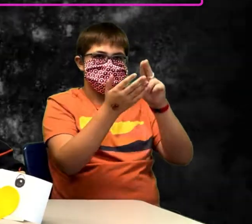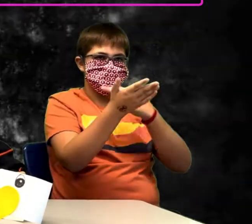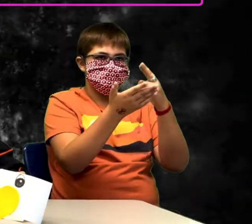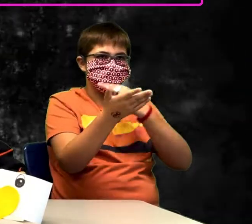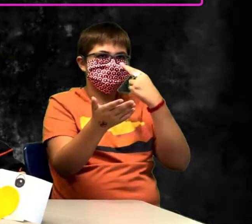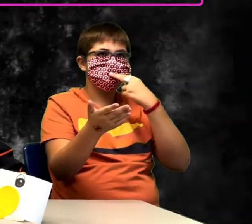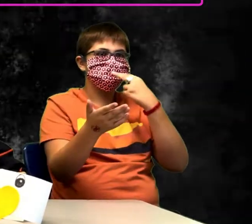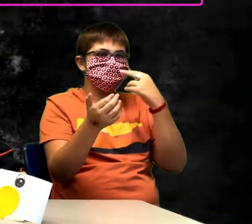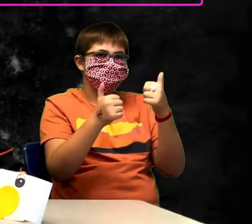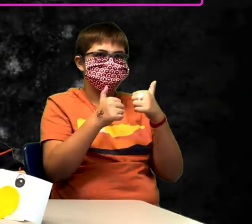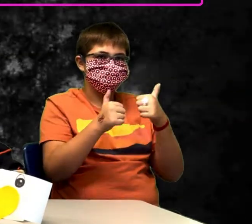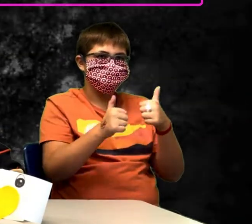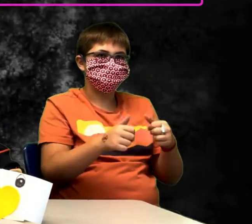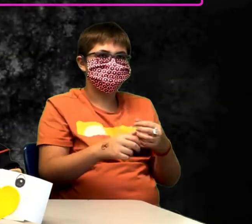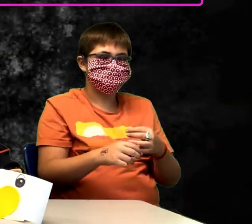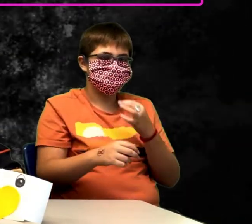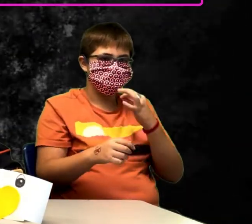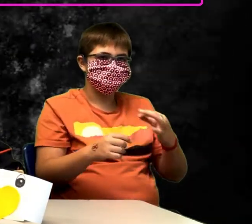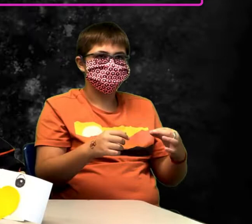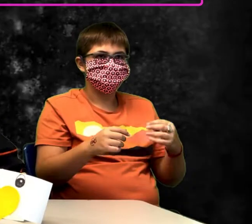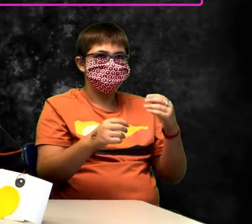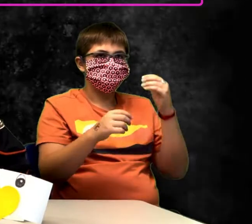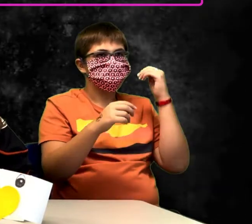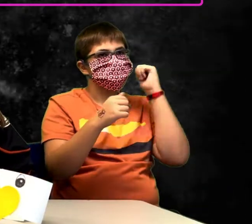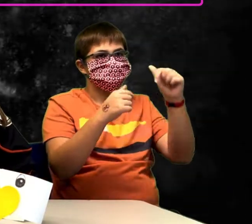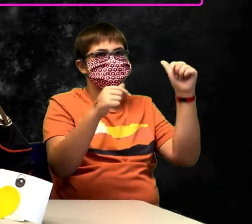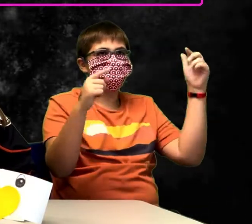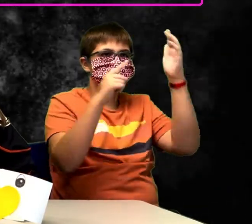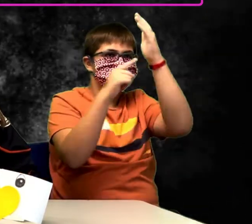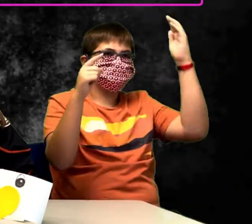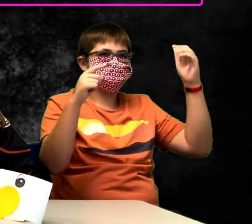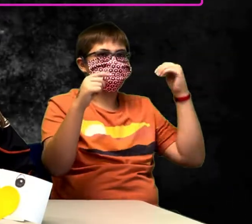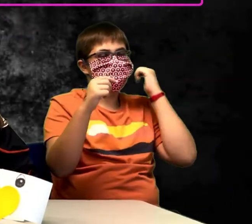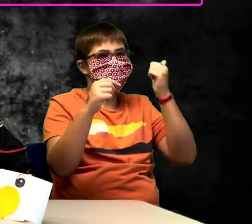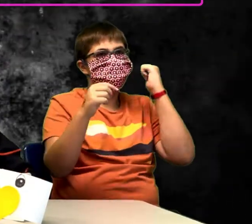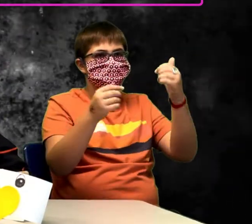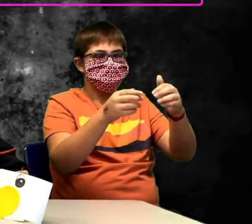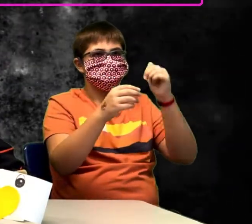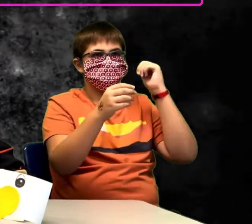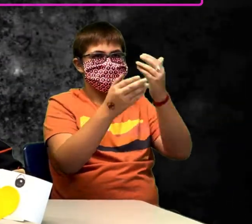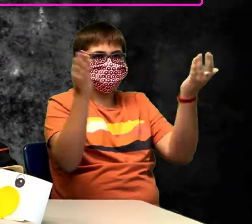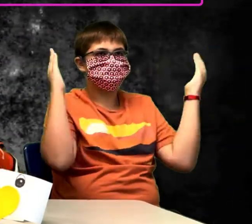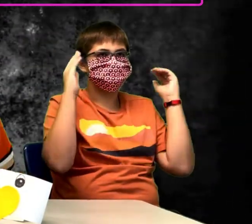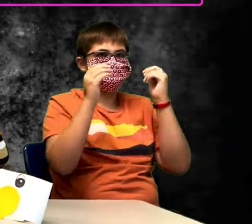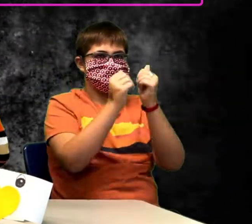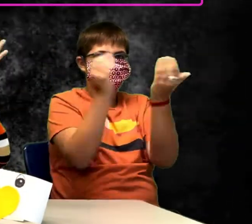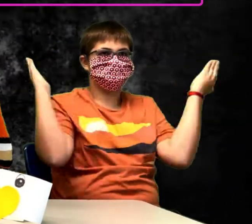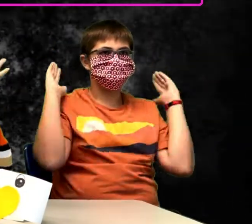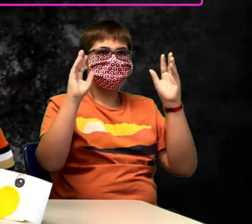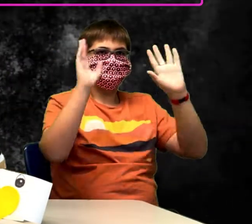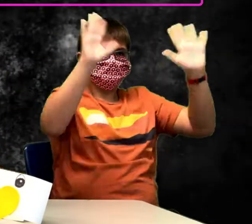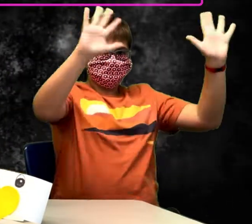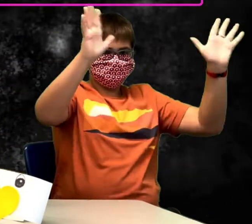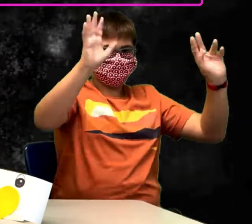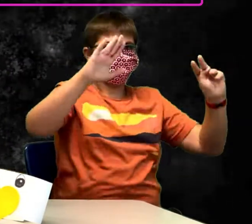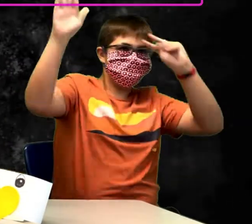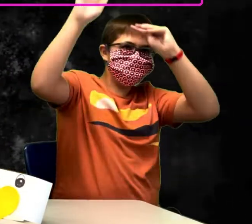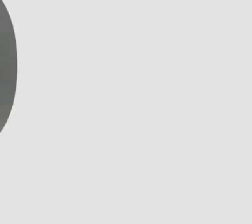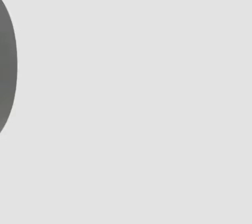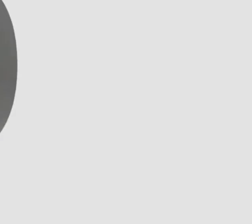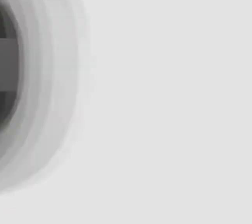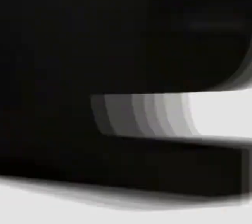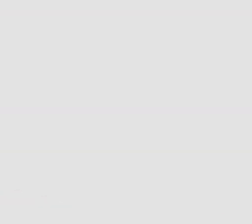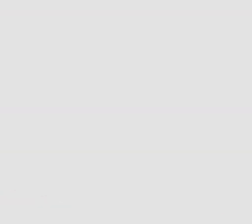sticks. Remember to store everywhere, every day, with everyone. Bye!